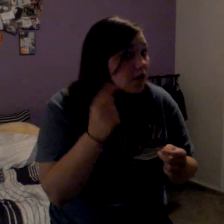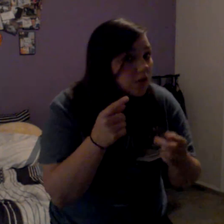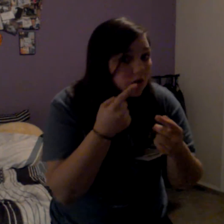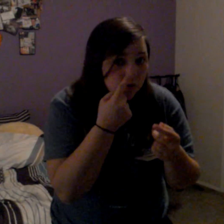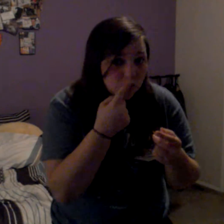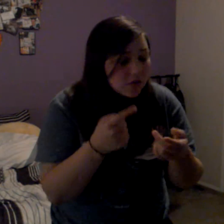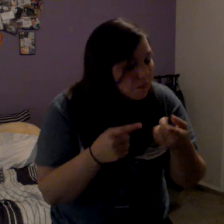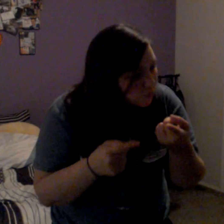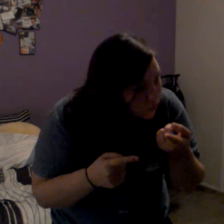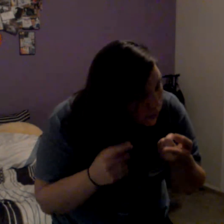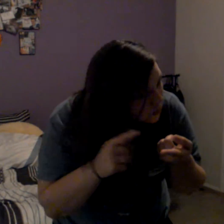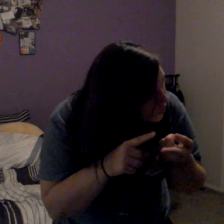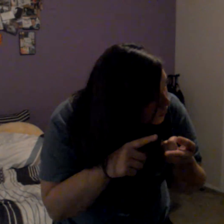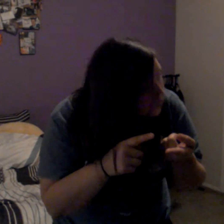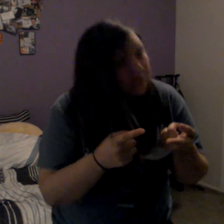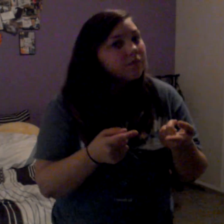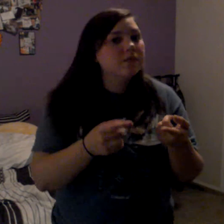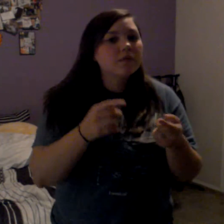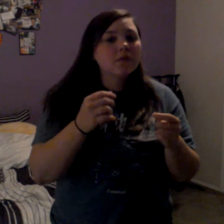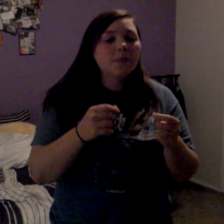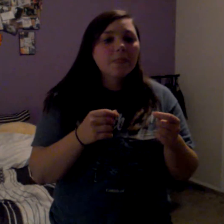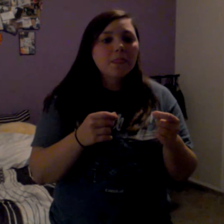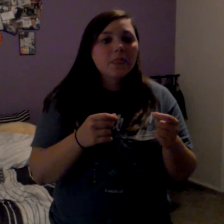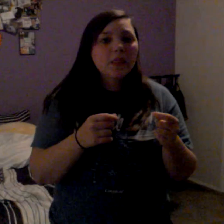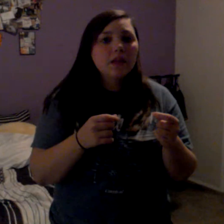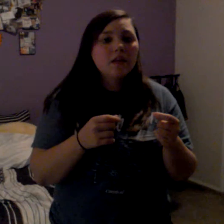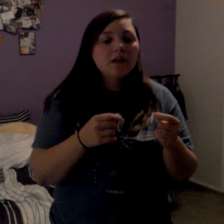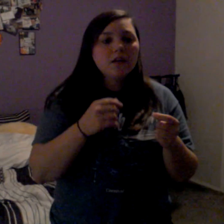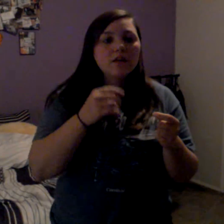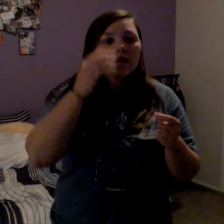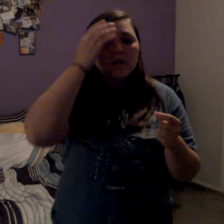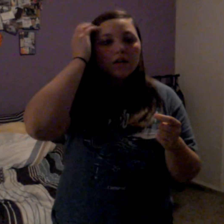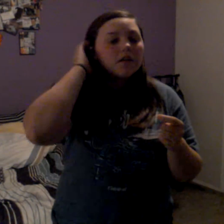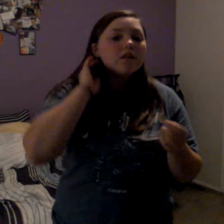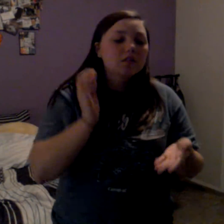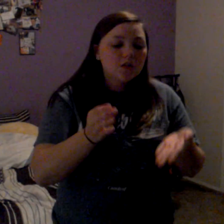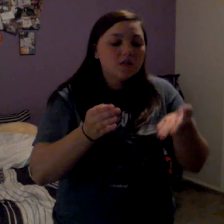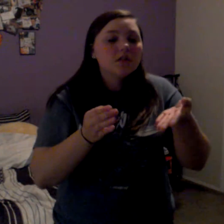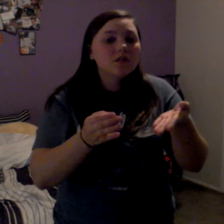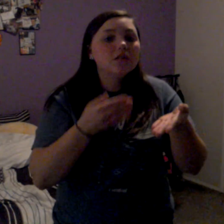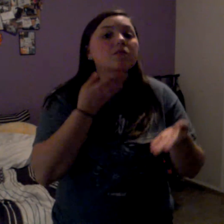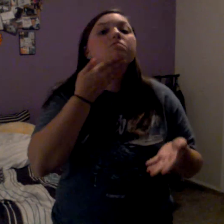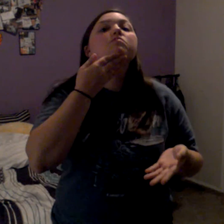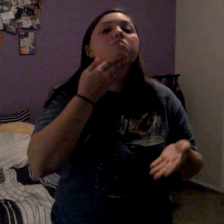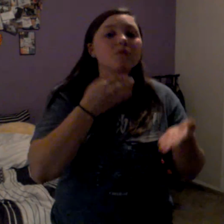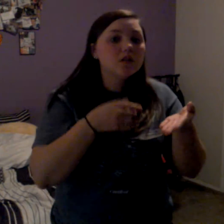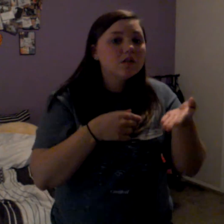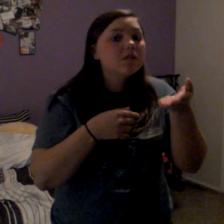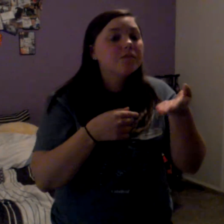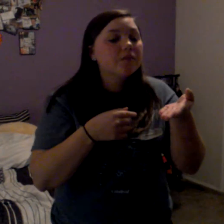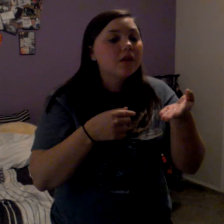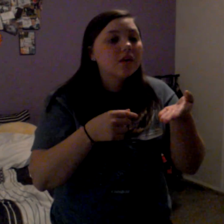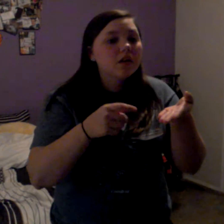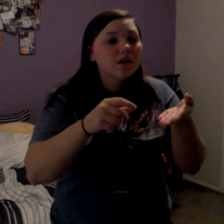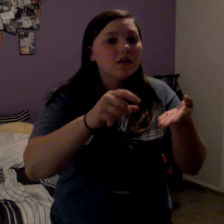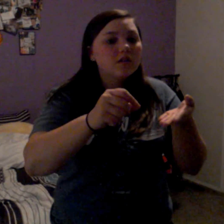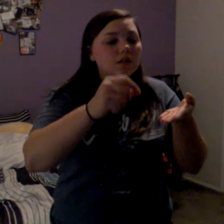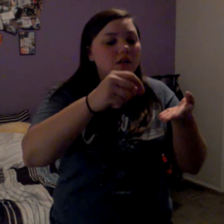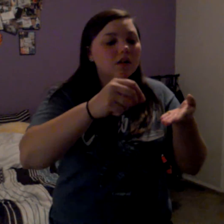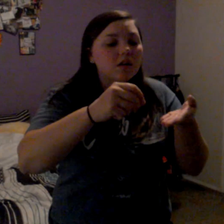shut. With his head still tilted, give 2 deep breaths, then wait. Repeat.